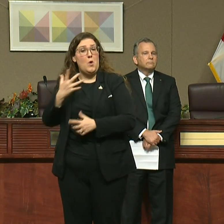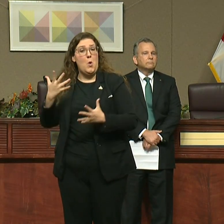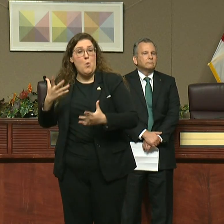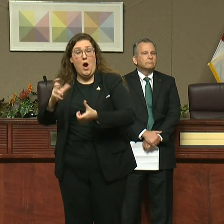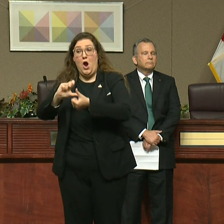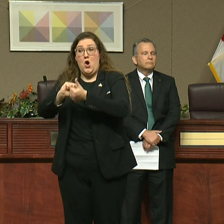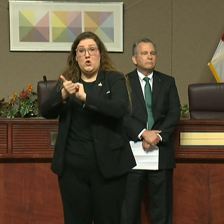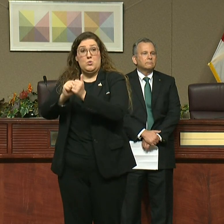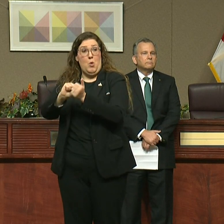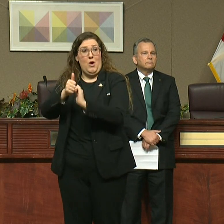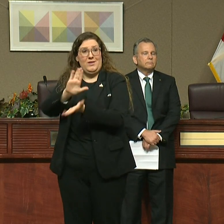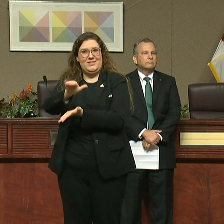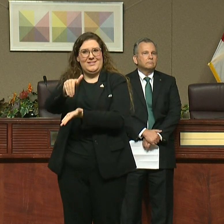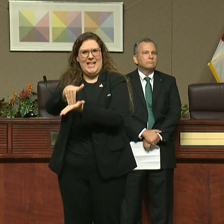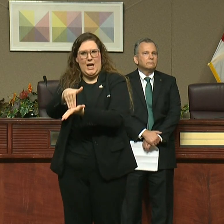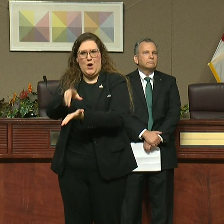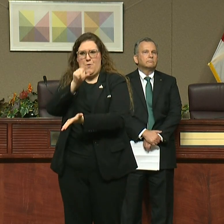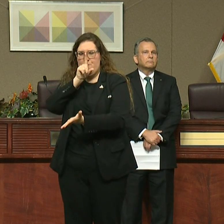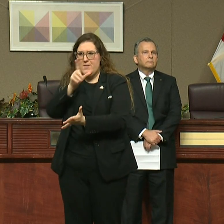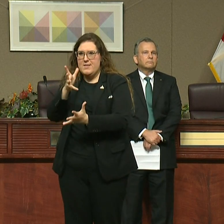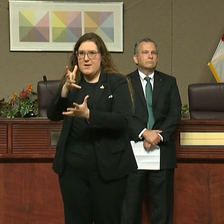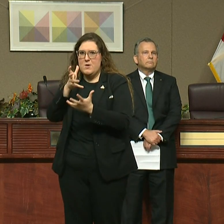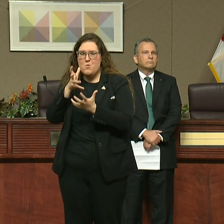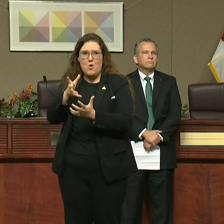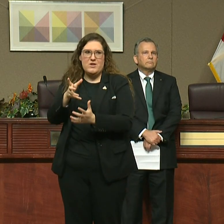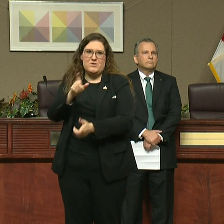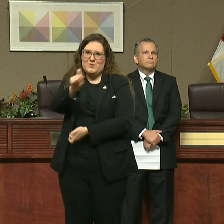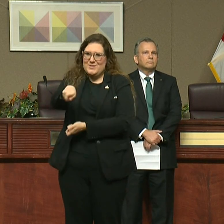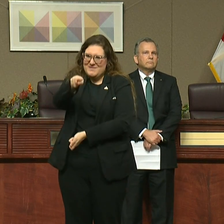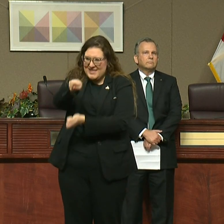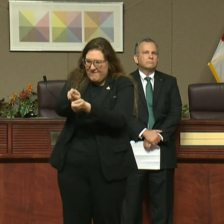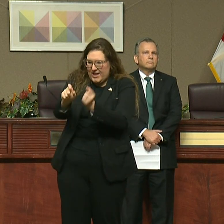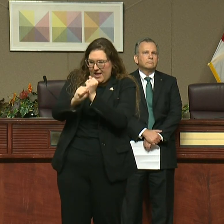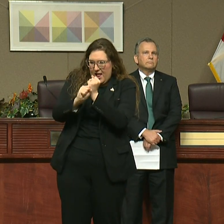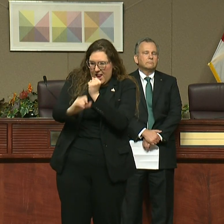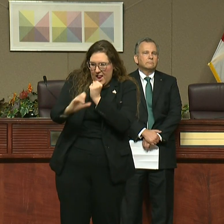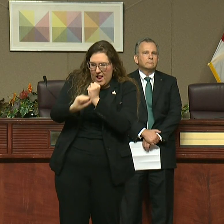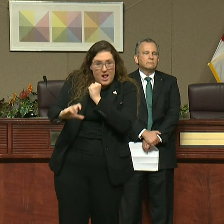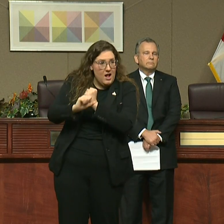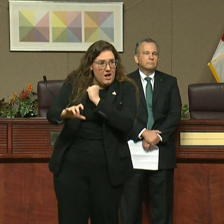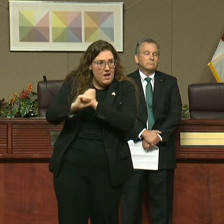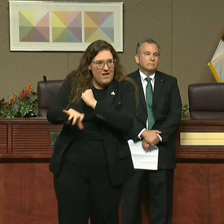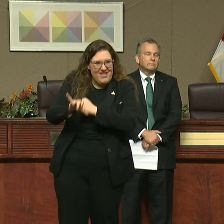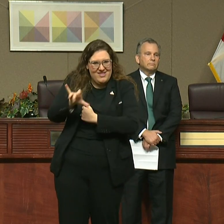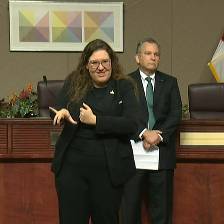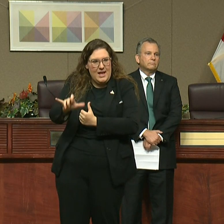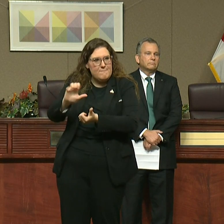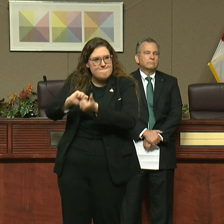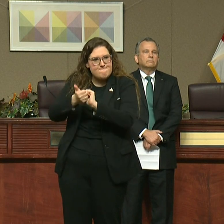really go after and market some of the sporting events that we have here in our area, from